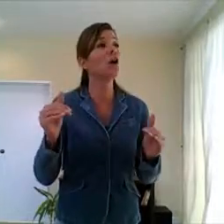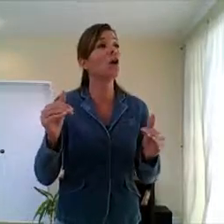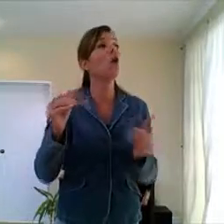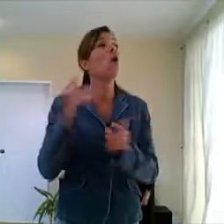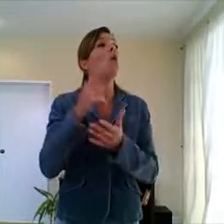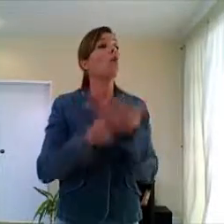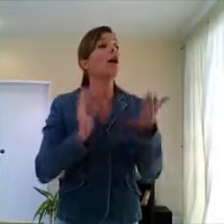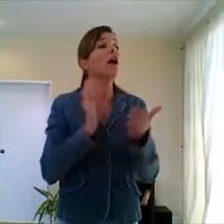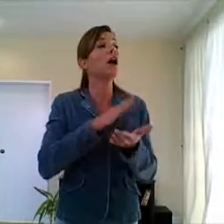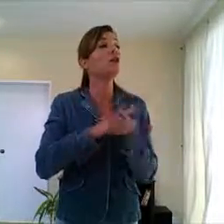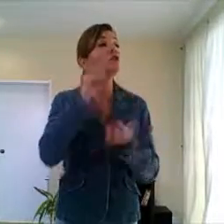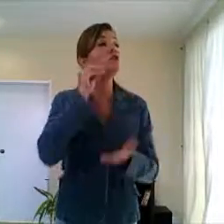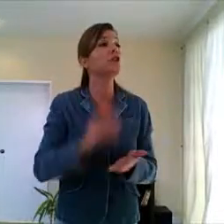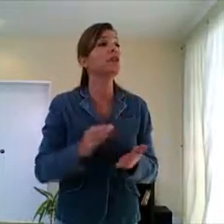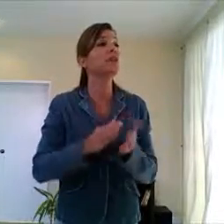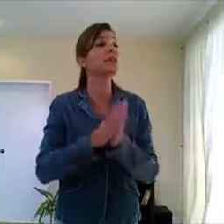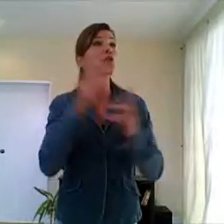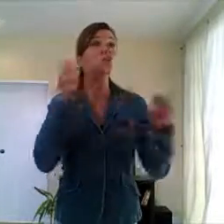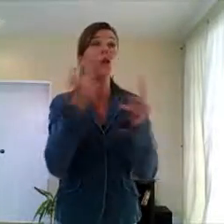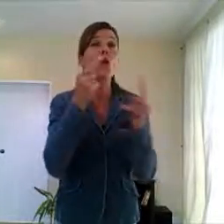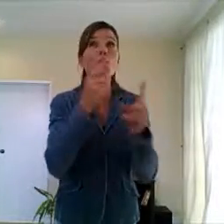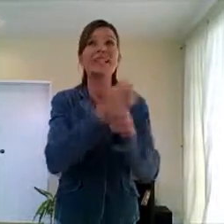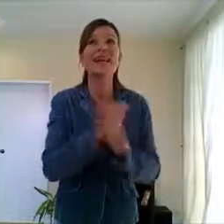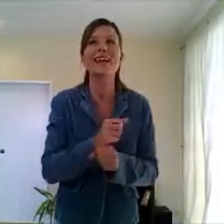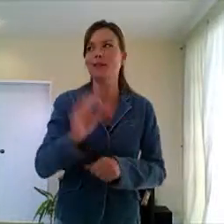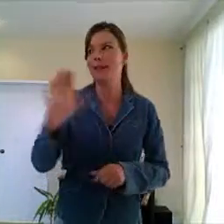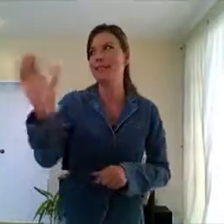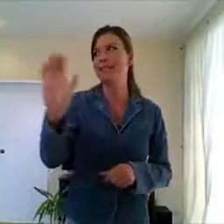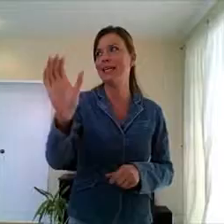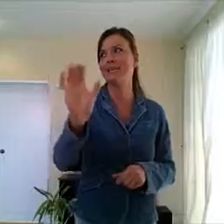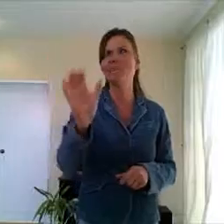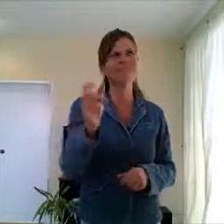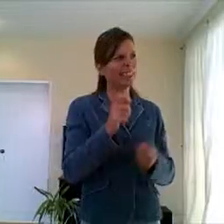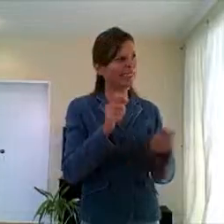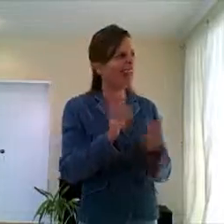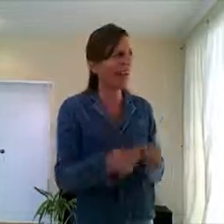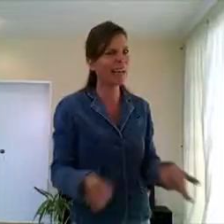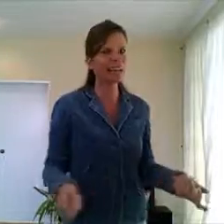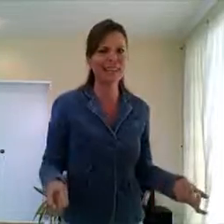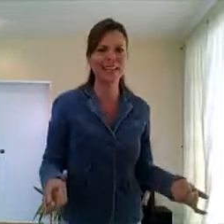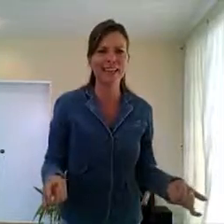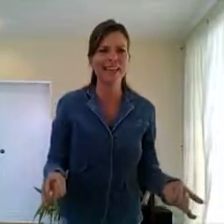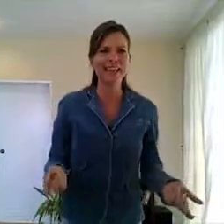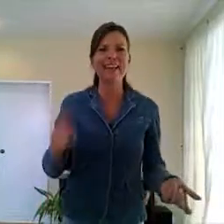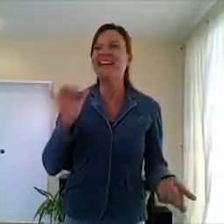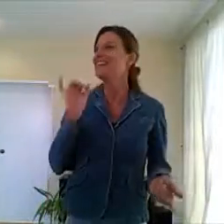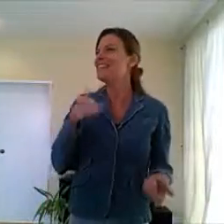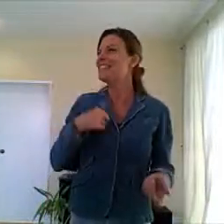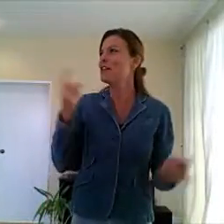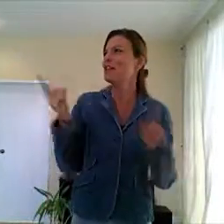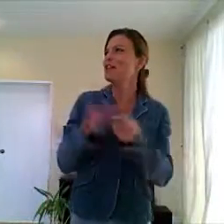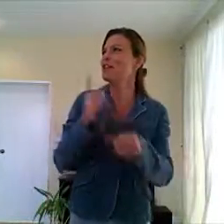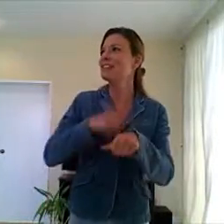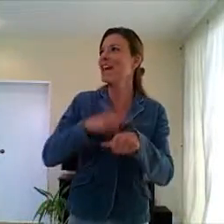Exactly. And so faculty using... This is the first time I've ever done this. You know, I almost feel like Oprah or something. I